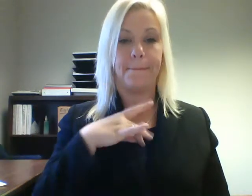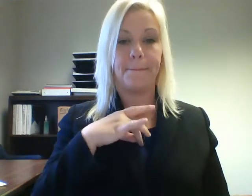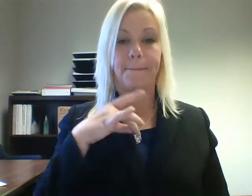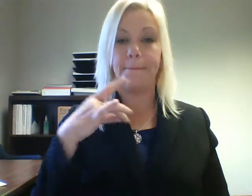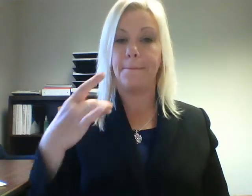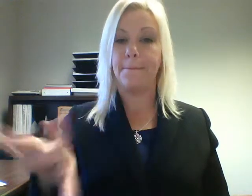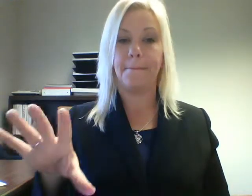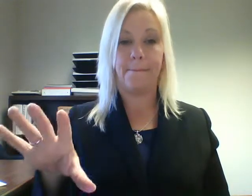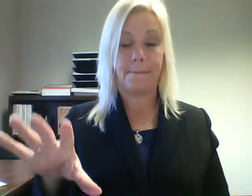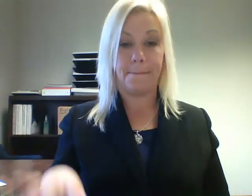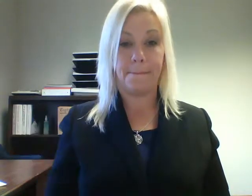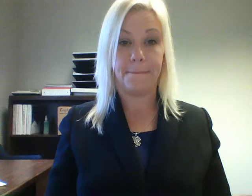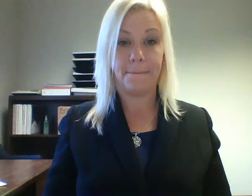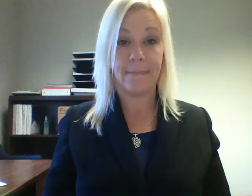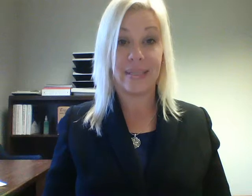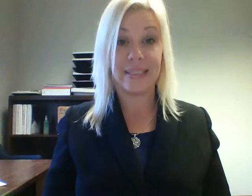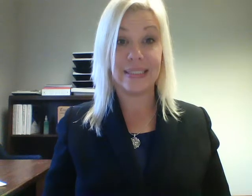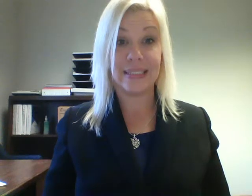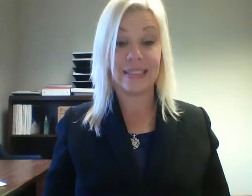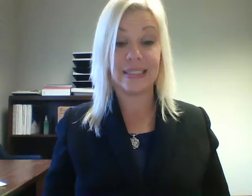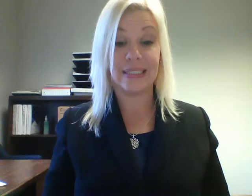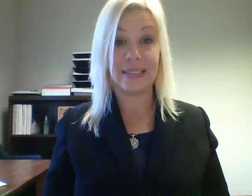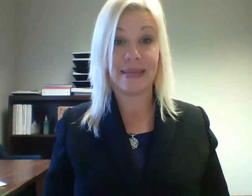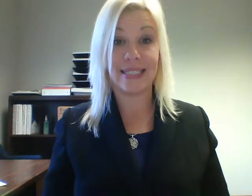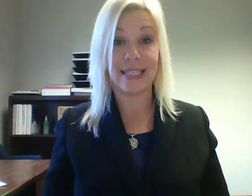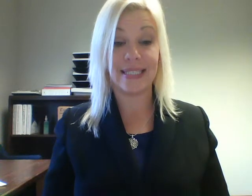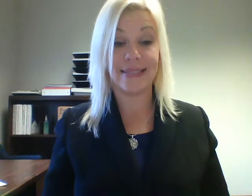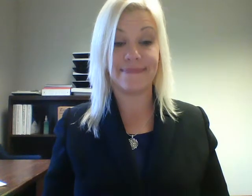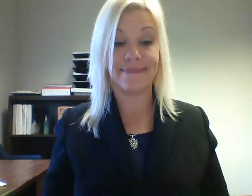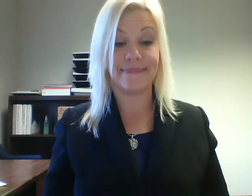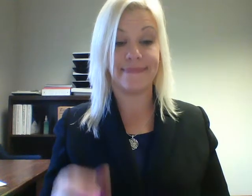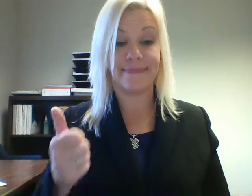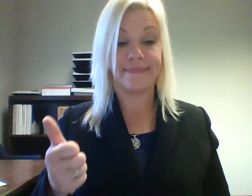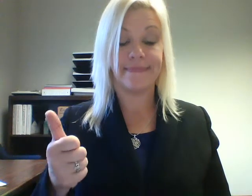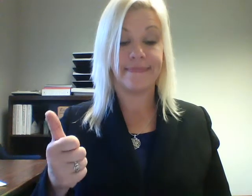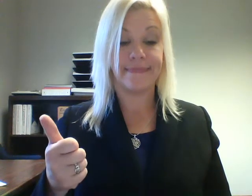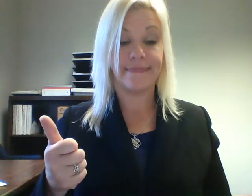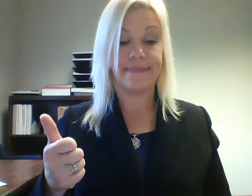Make sense?